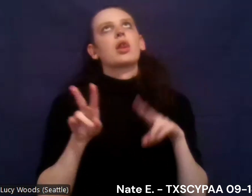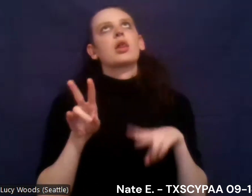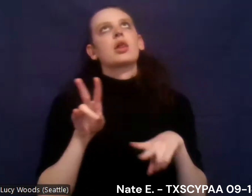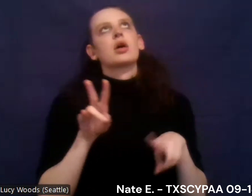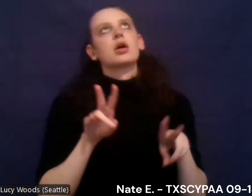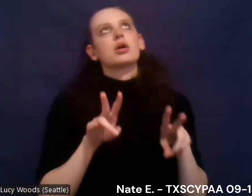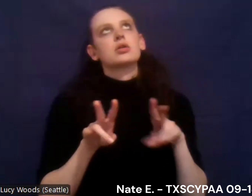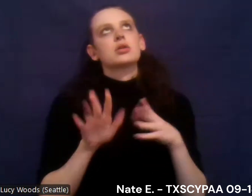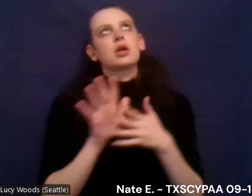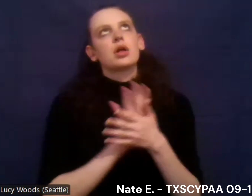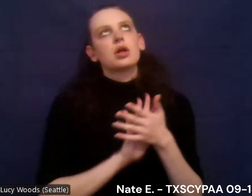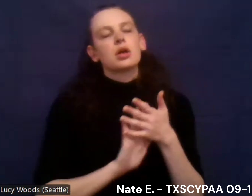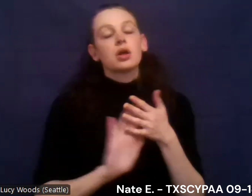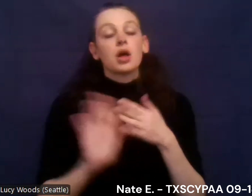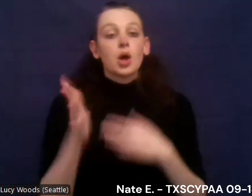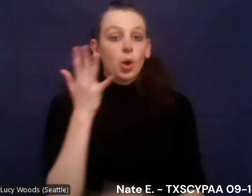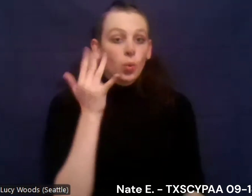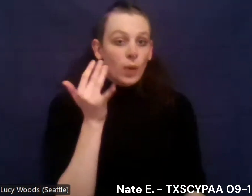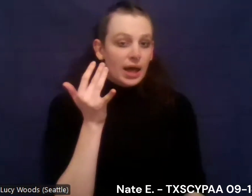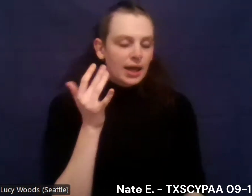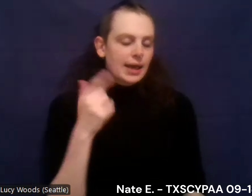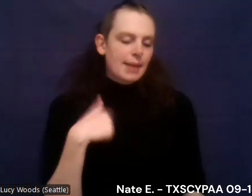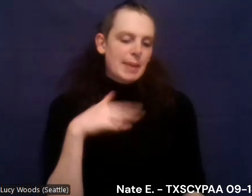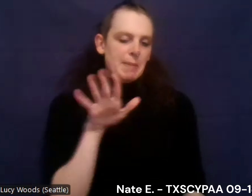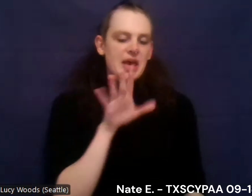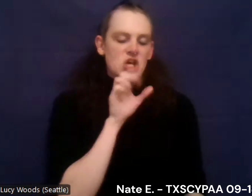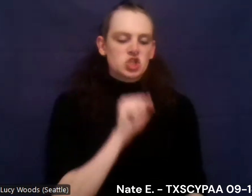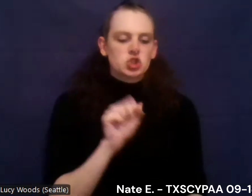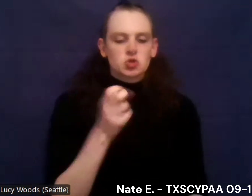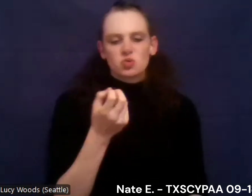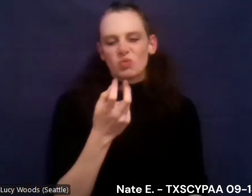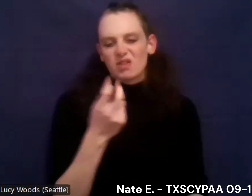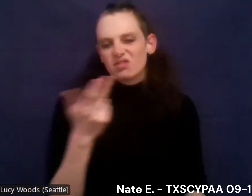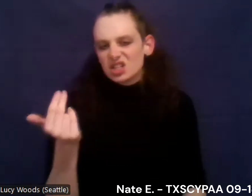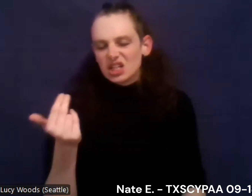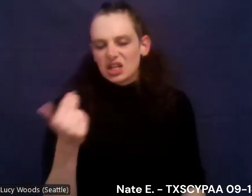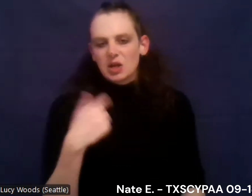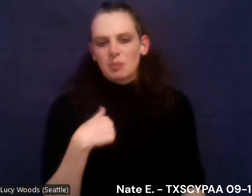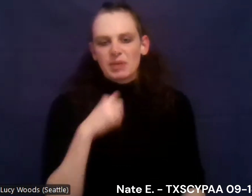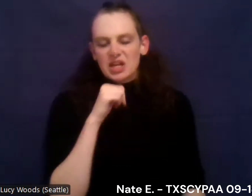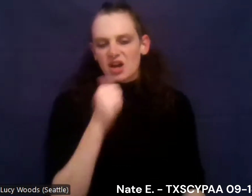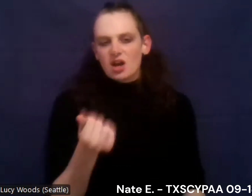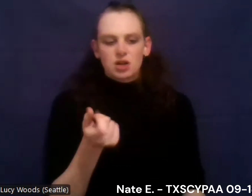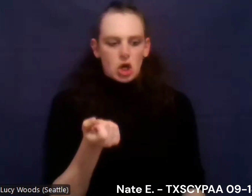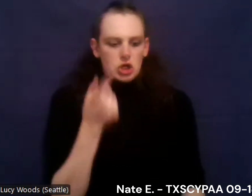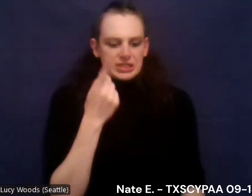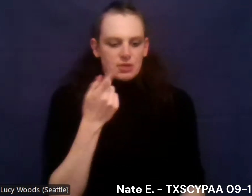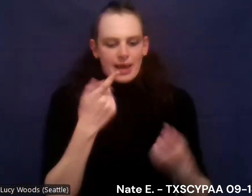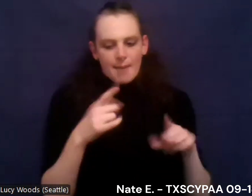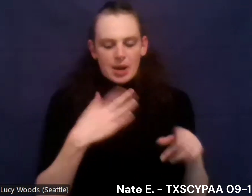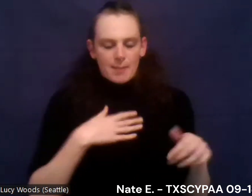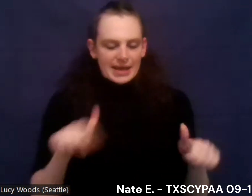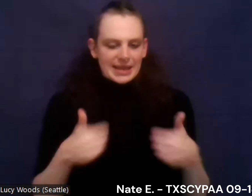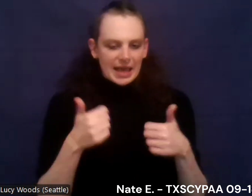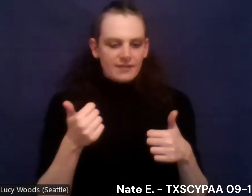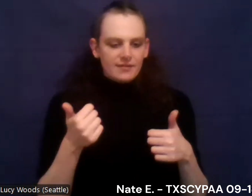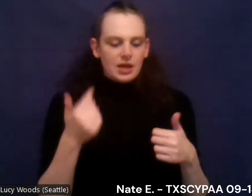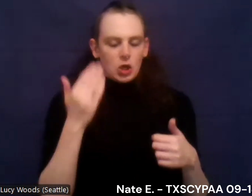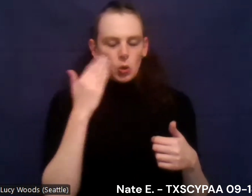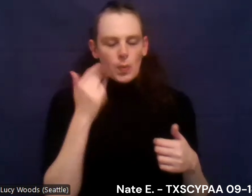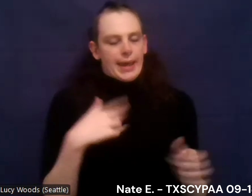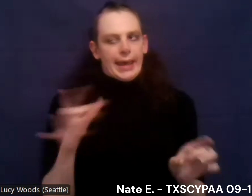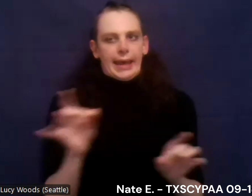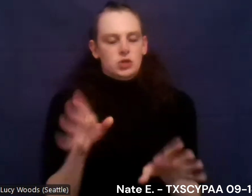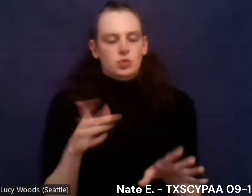it was because I didn't have any way to cope with what was going on. I didn't understand what was going on in my life and I knew I hated it. And so I just found ways to